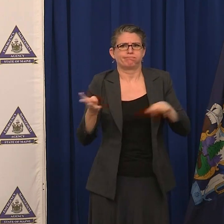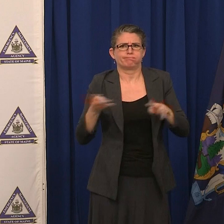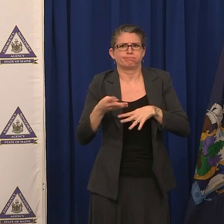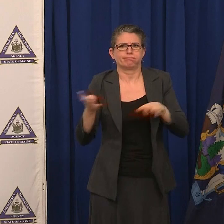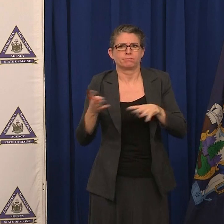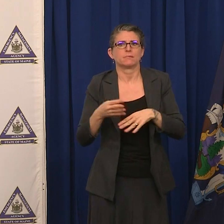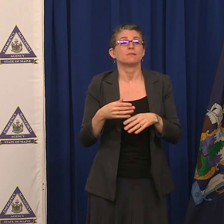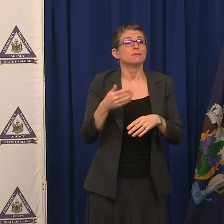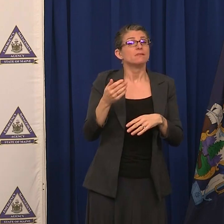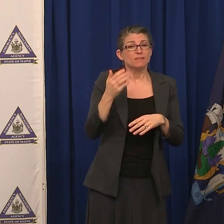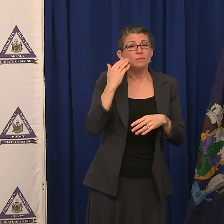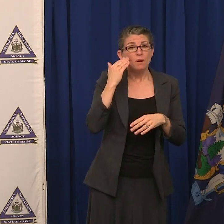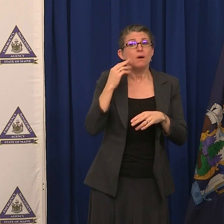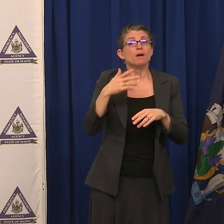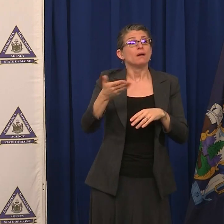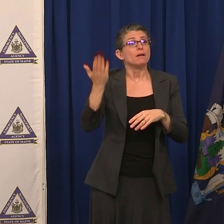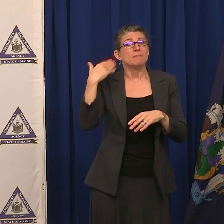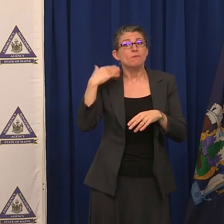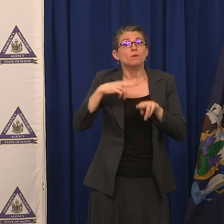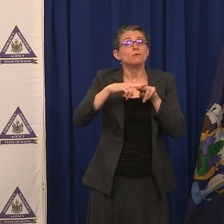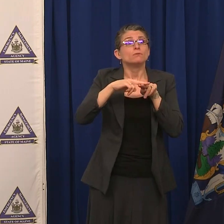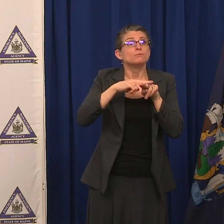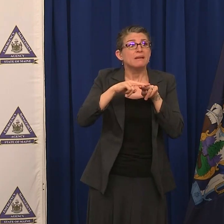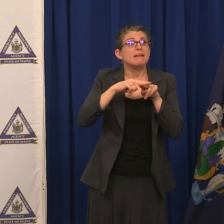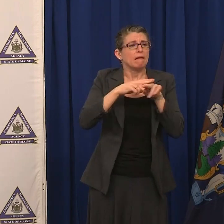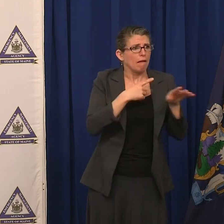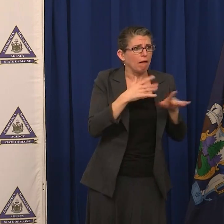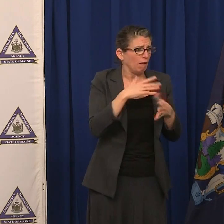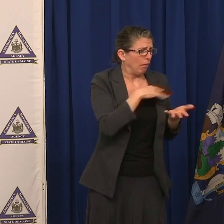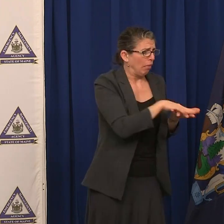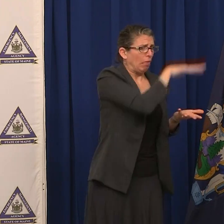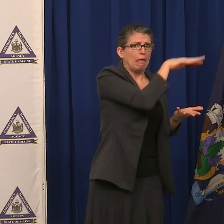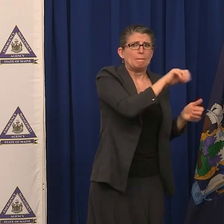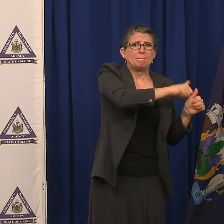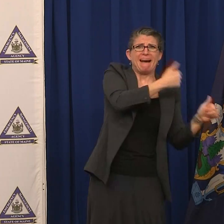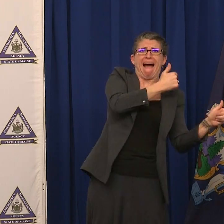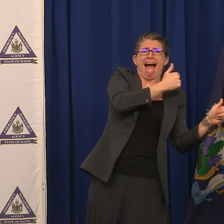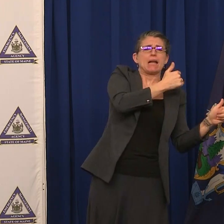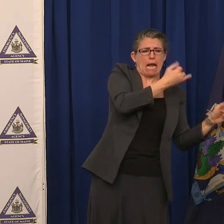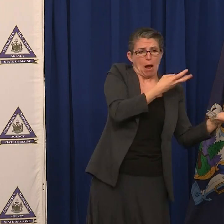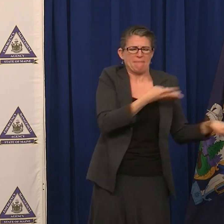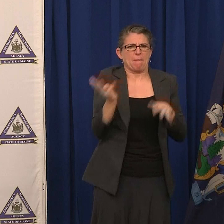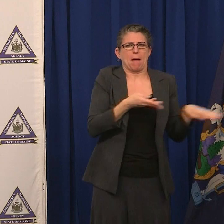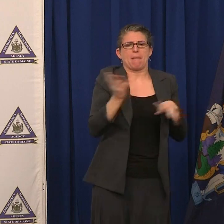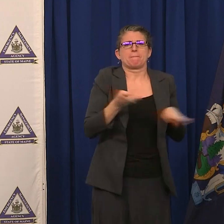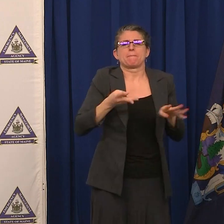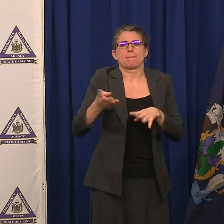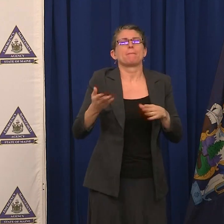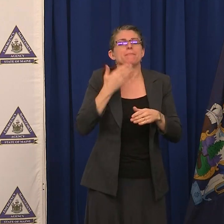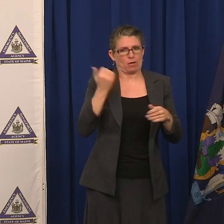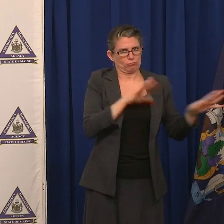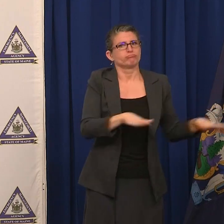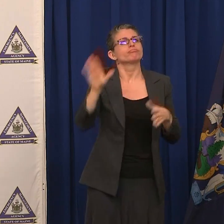as more and more commercial laboratories are conducting more and more tests across the state.